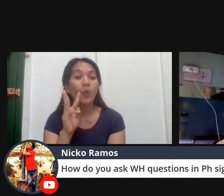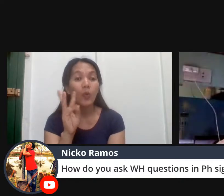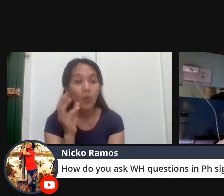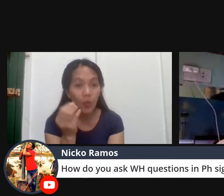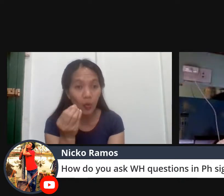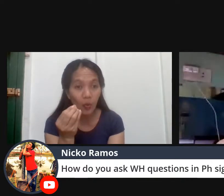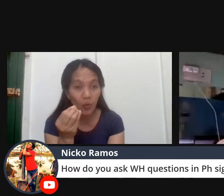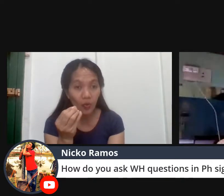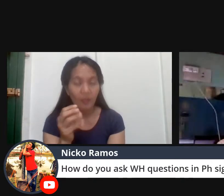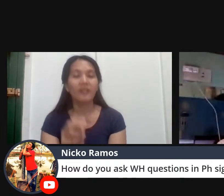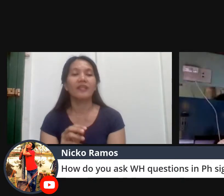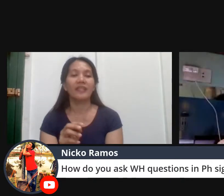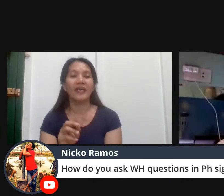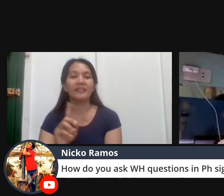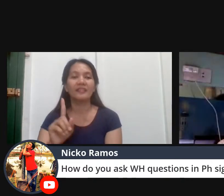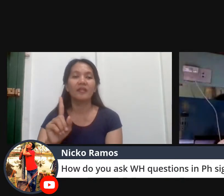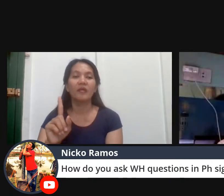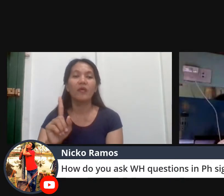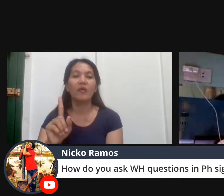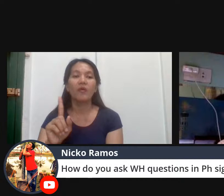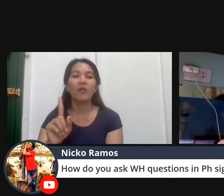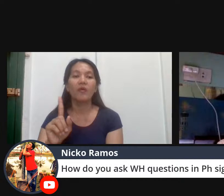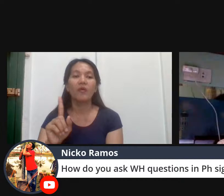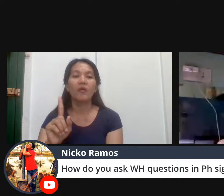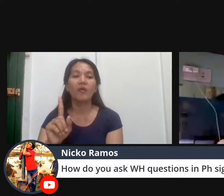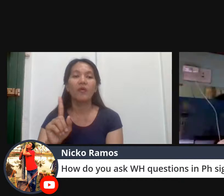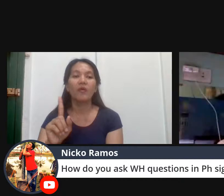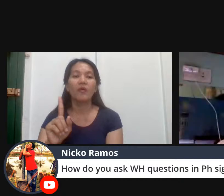it could be who. Next.